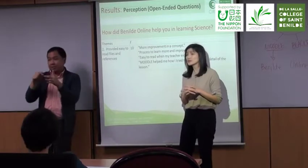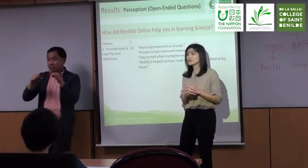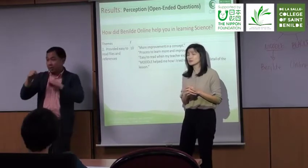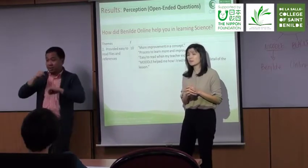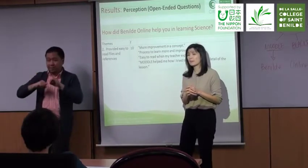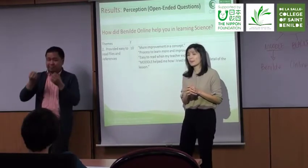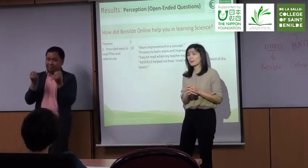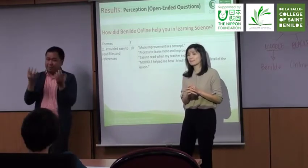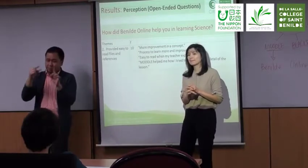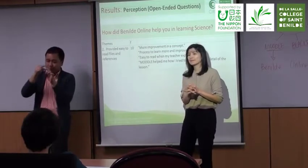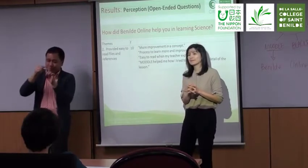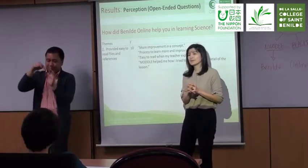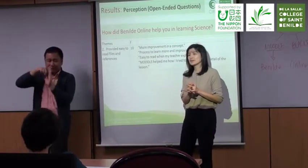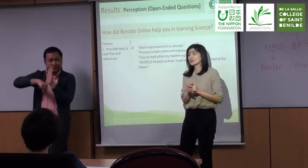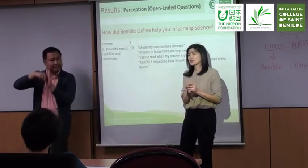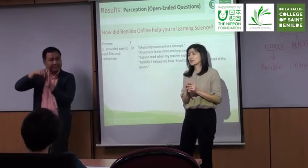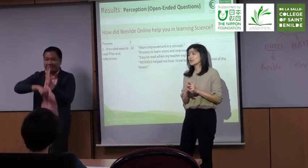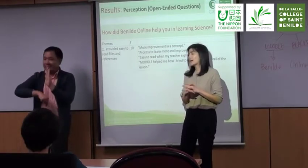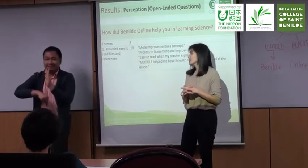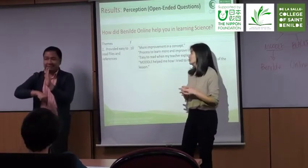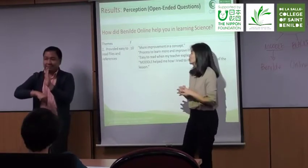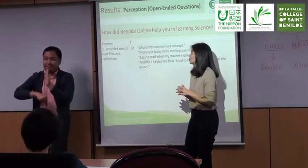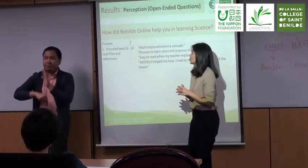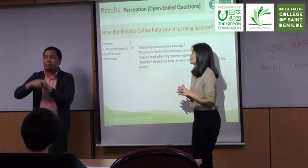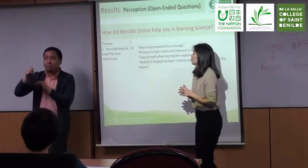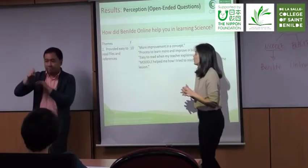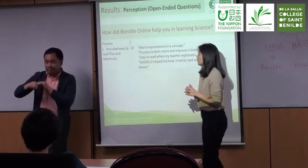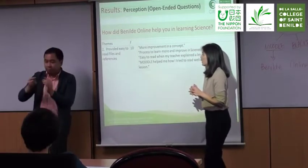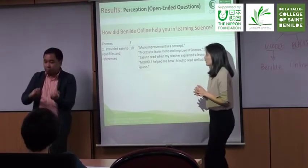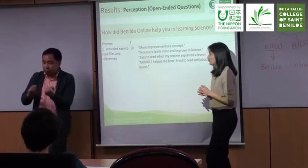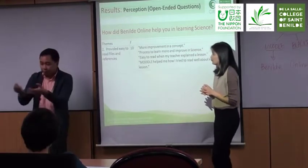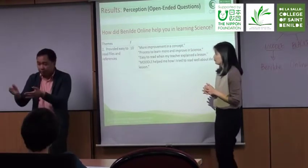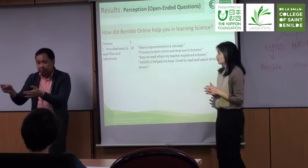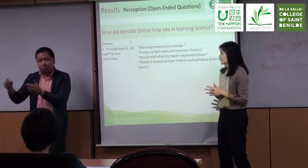technical terms. So it has to